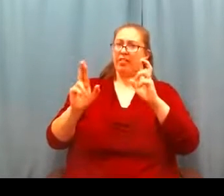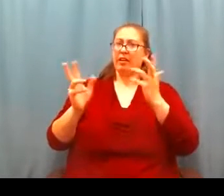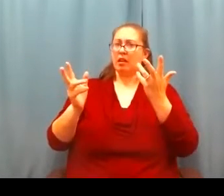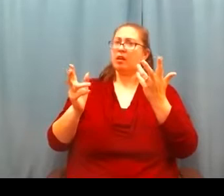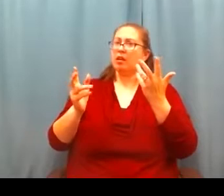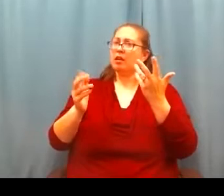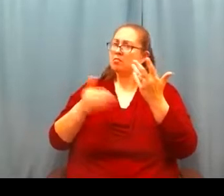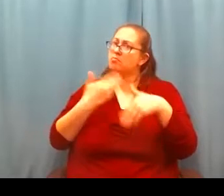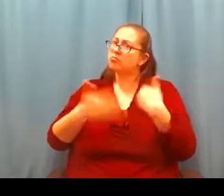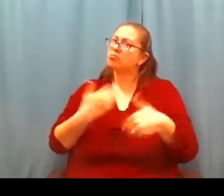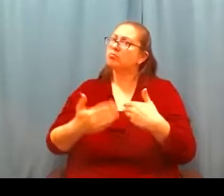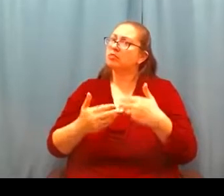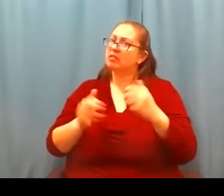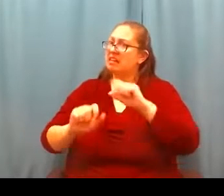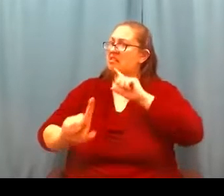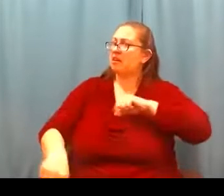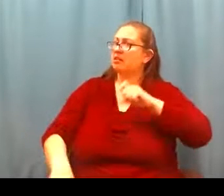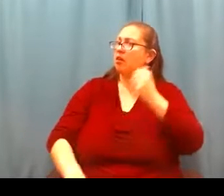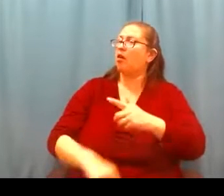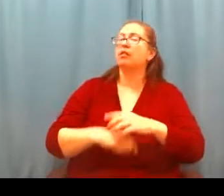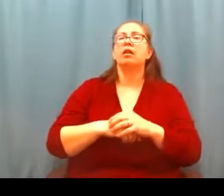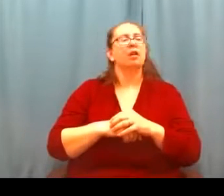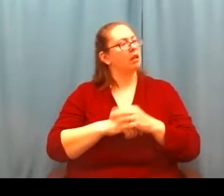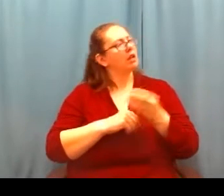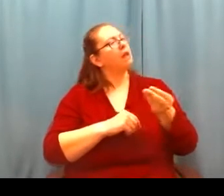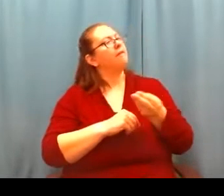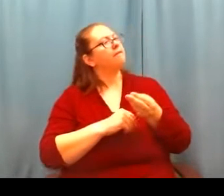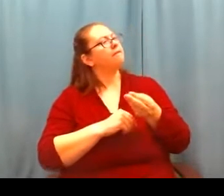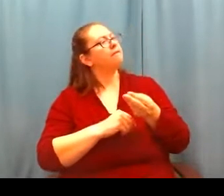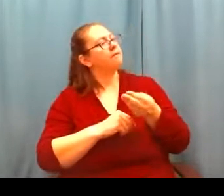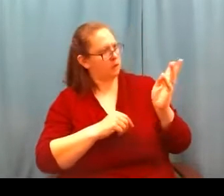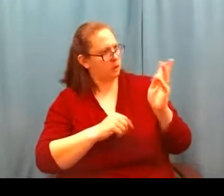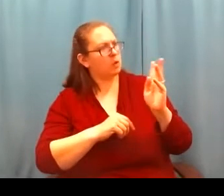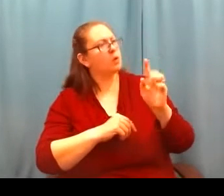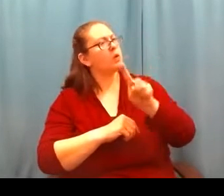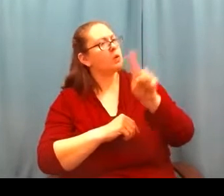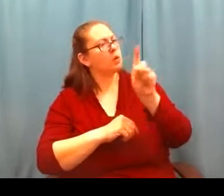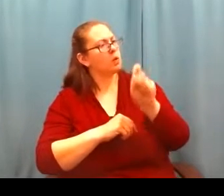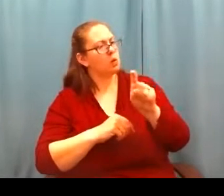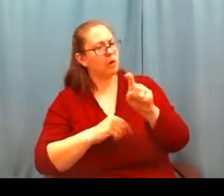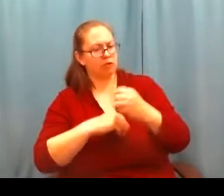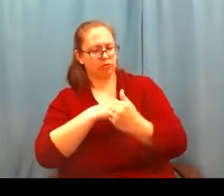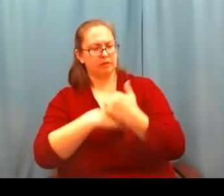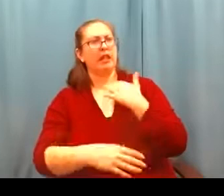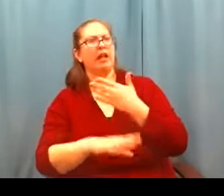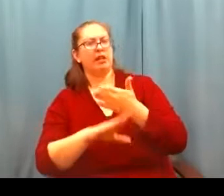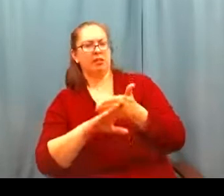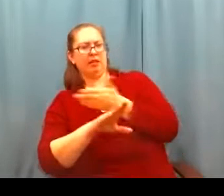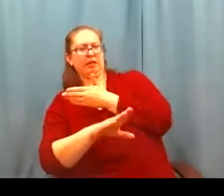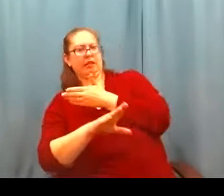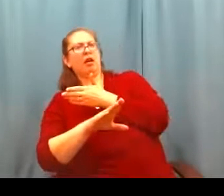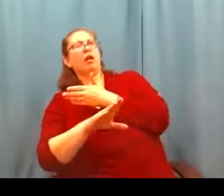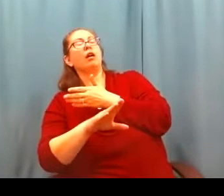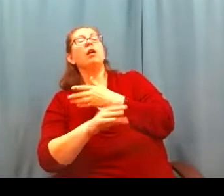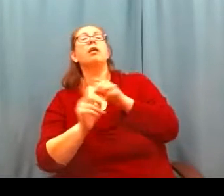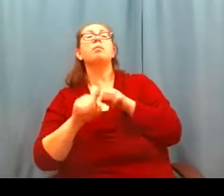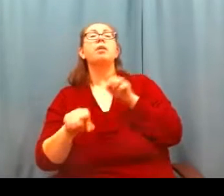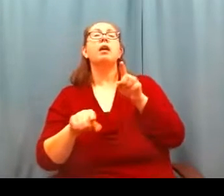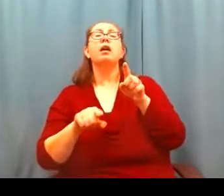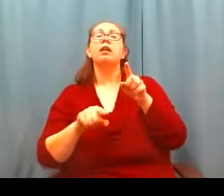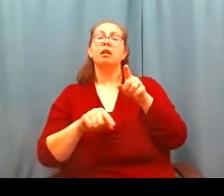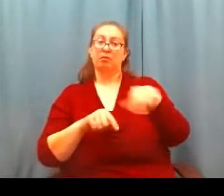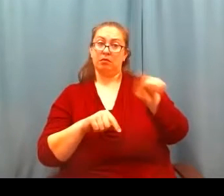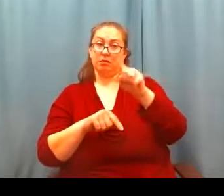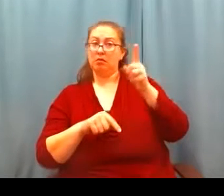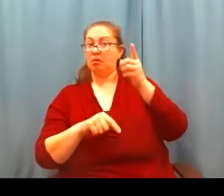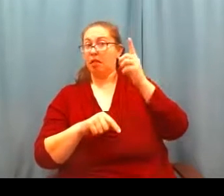of questions that were submitted online through our Google form, so we'll get to those first. But for everyone listening, if you're an attendee and you want to ask